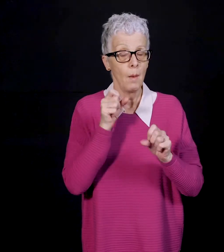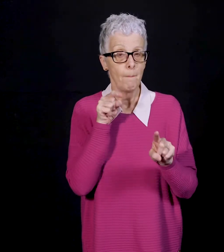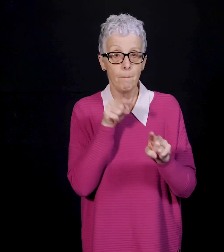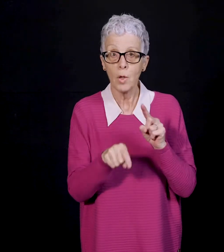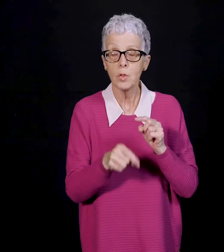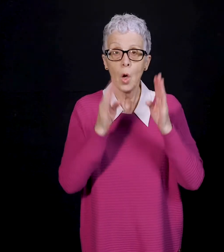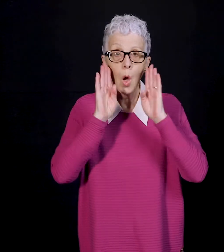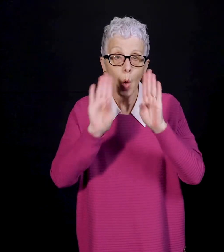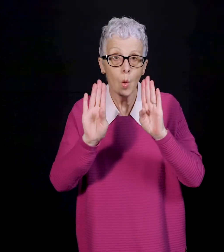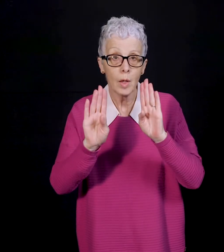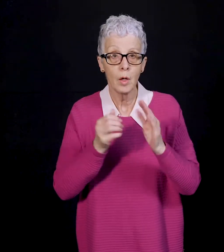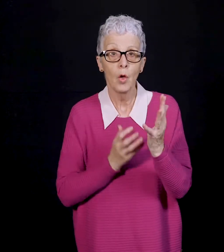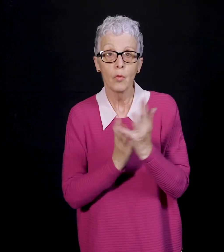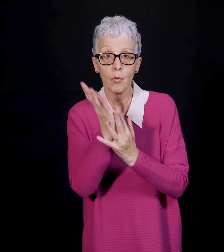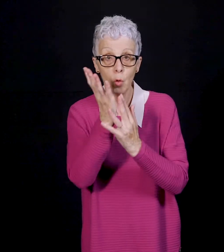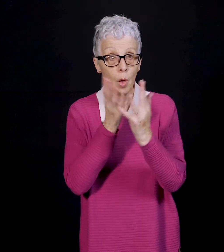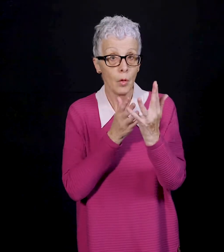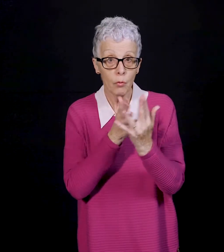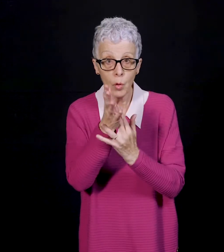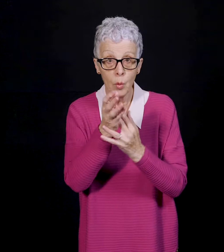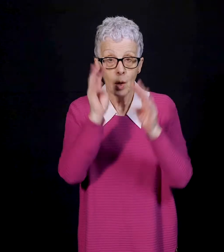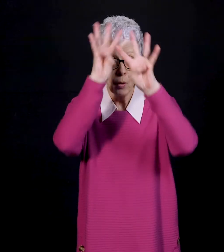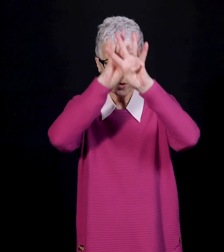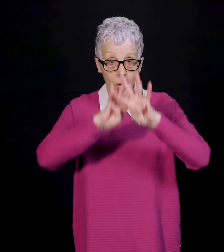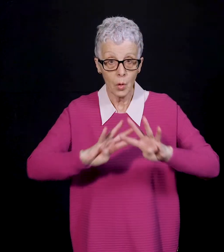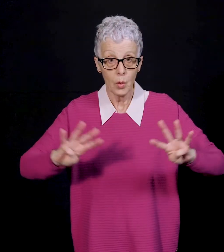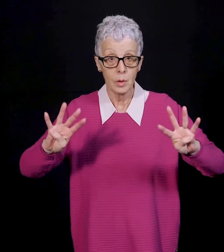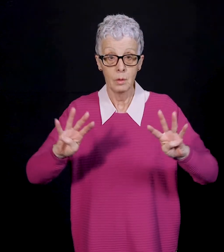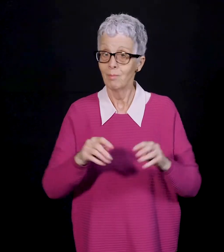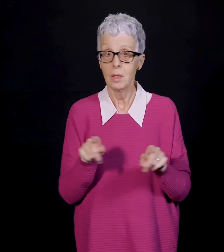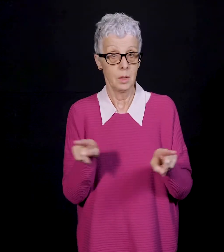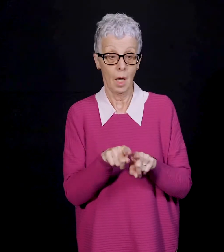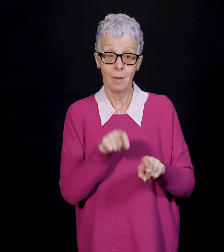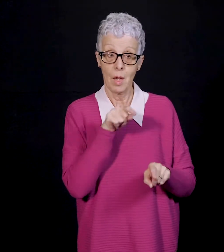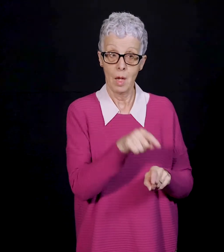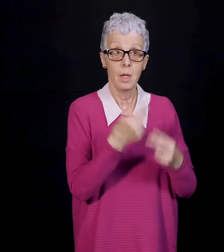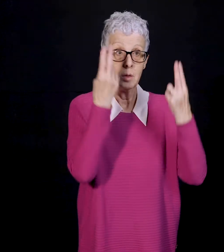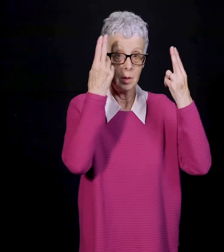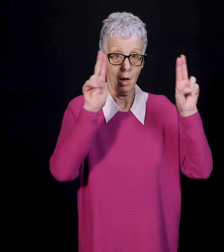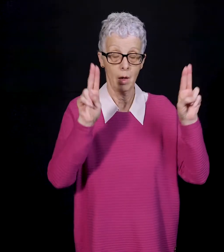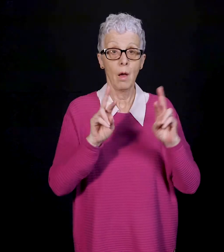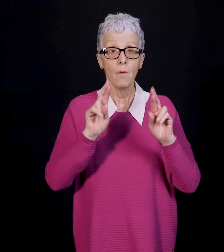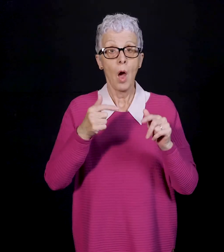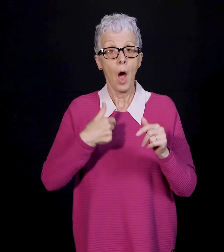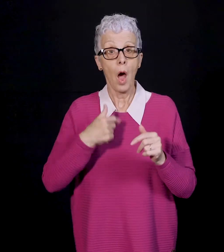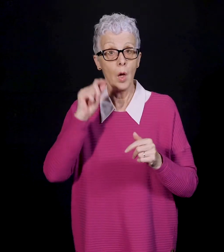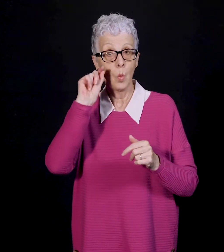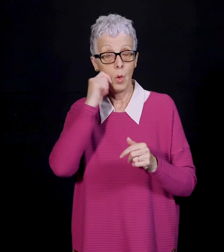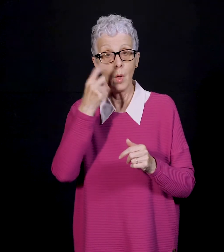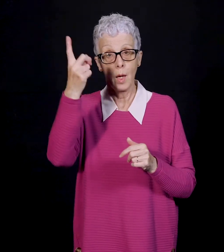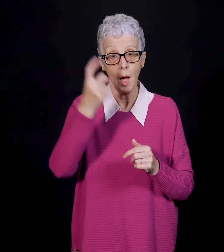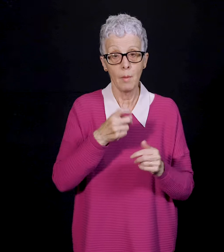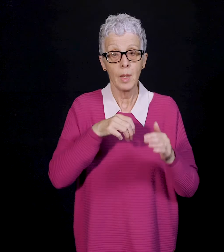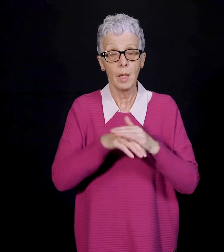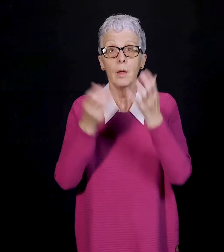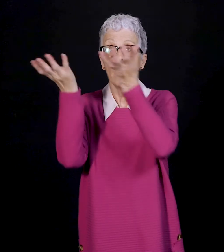curtain in front of the atonement cover of the ark, or else he will die. For I will appear in